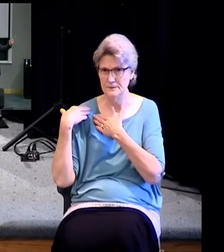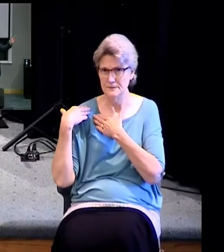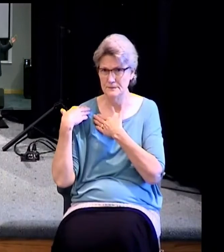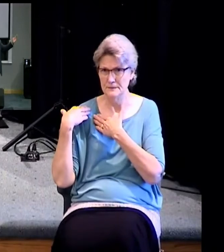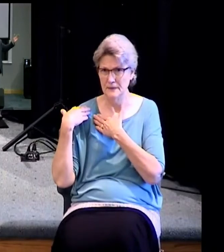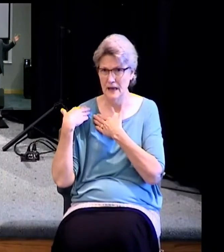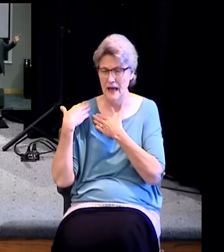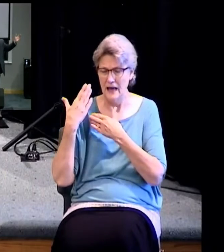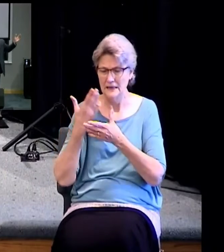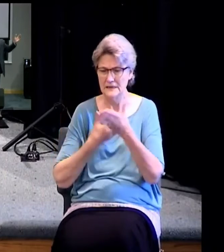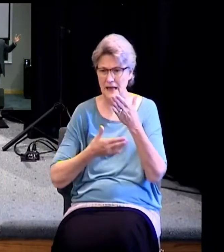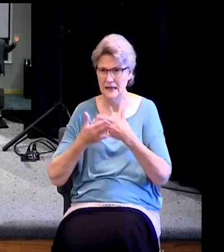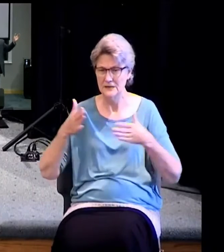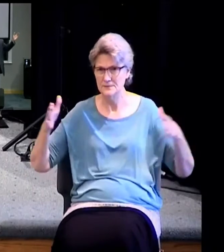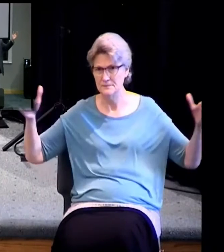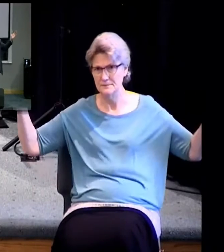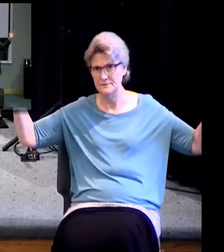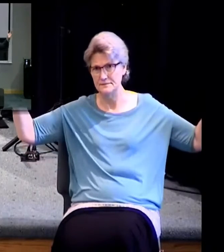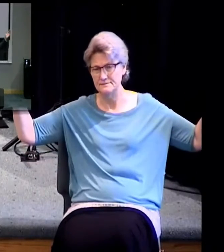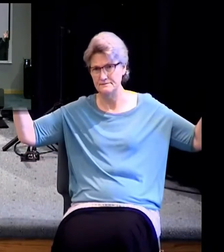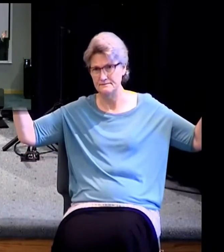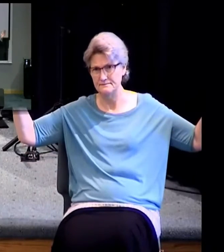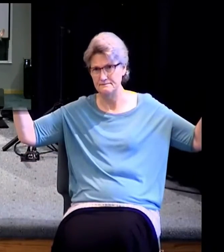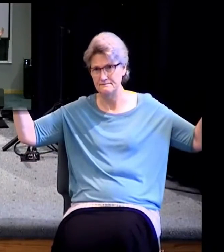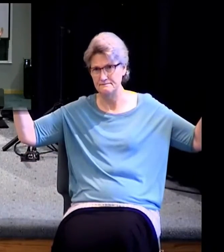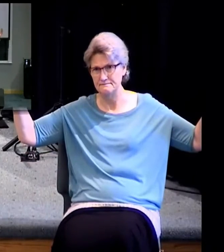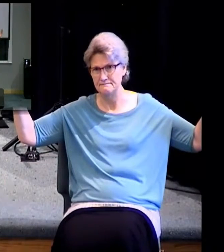And as he held his hands up, would you put the next slide up?